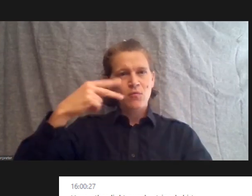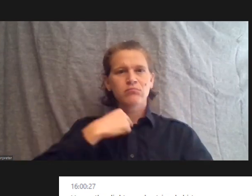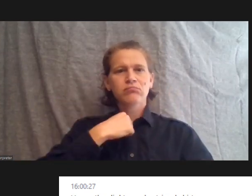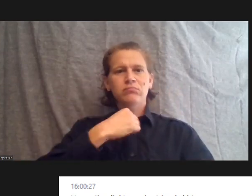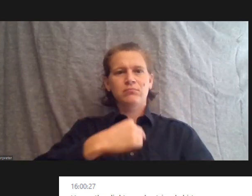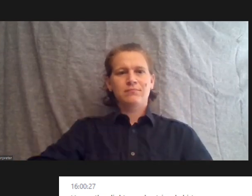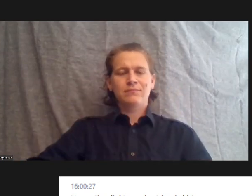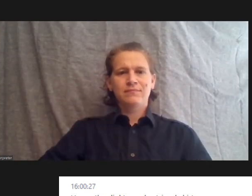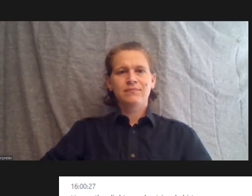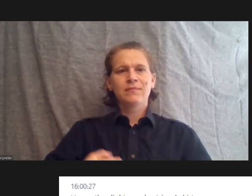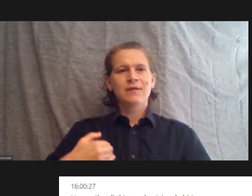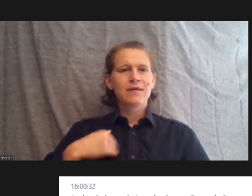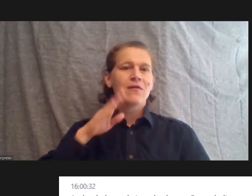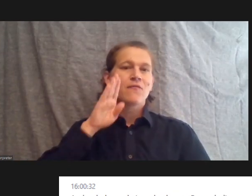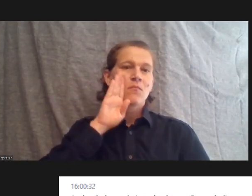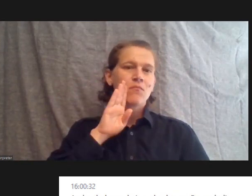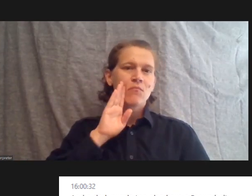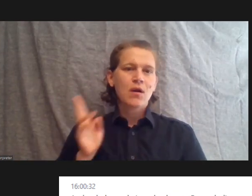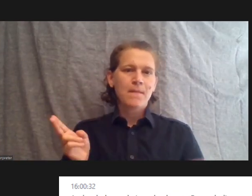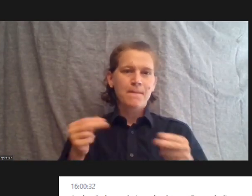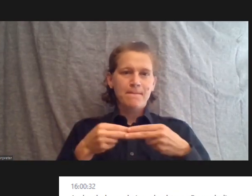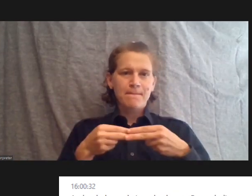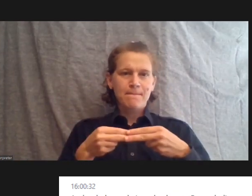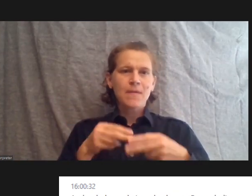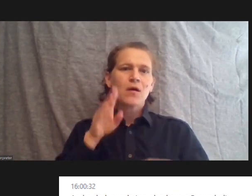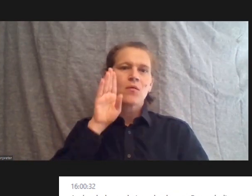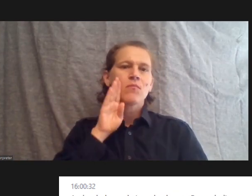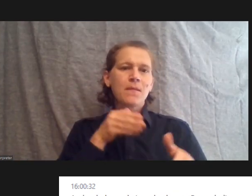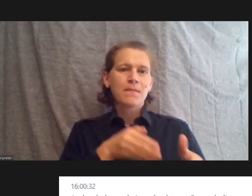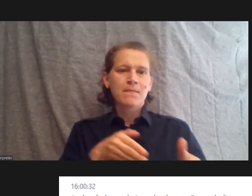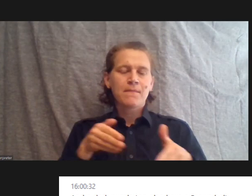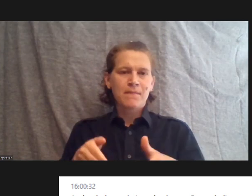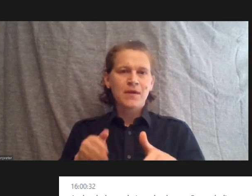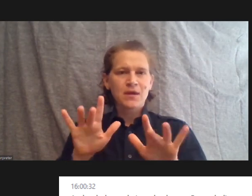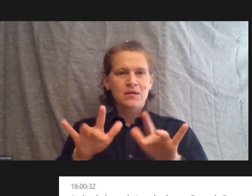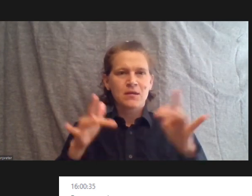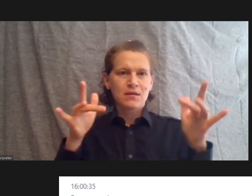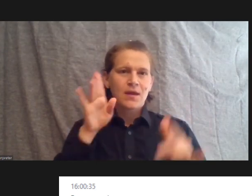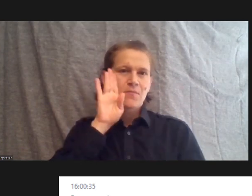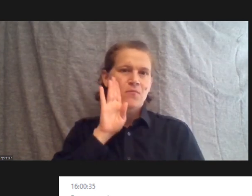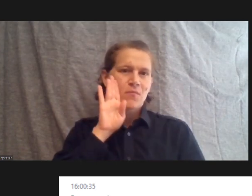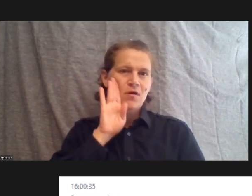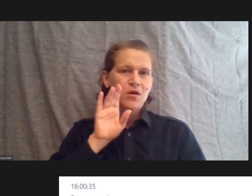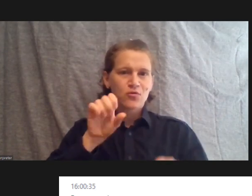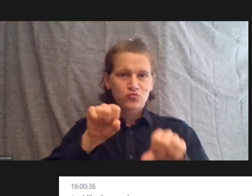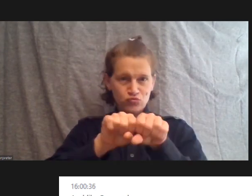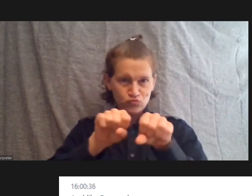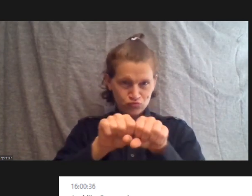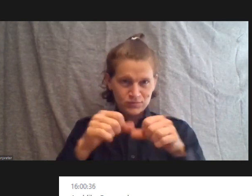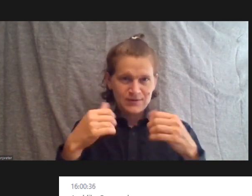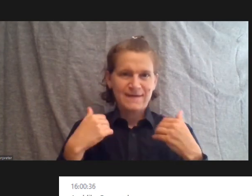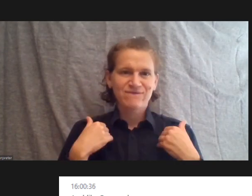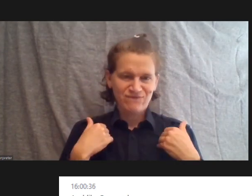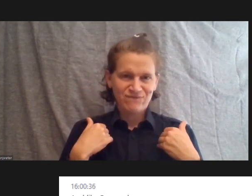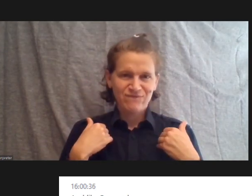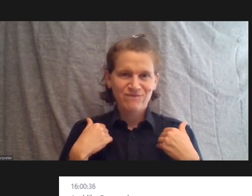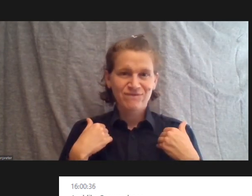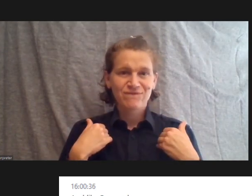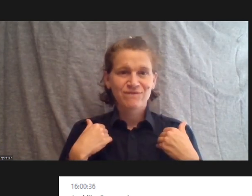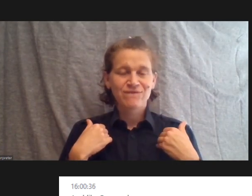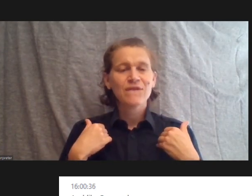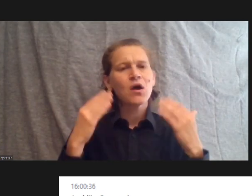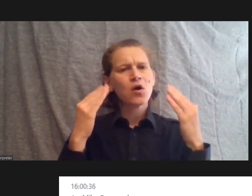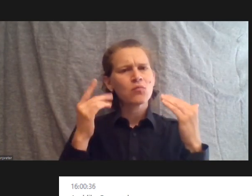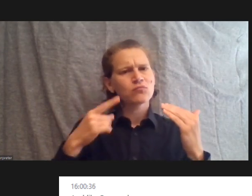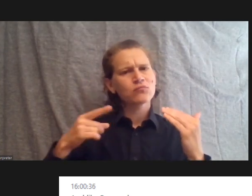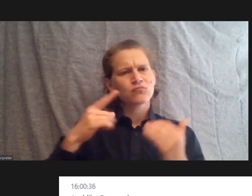brown belt, brown pants, and light brown shoes. I hope that you have enjoyed